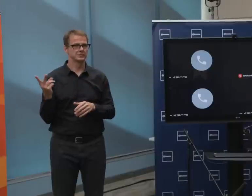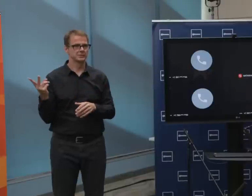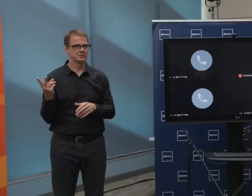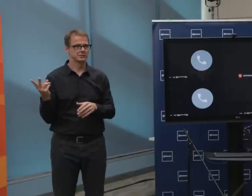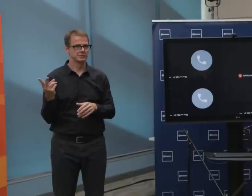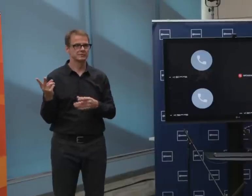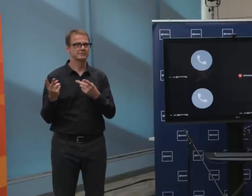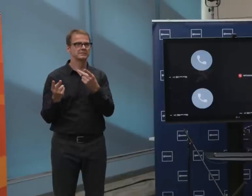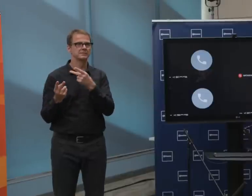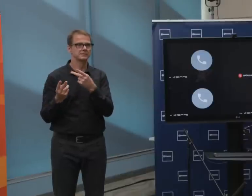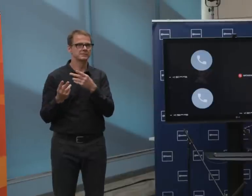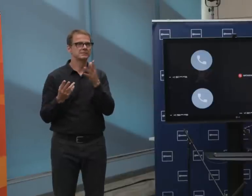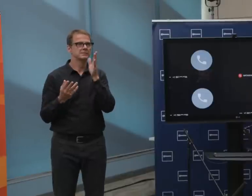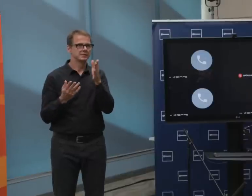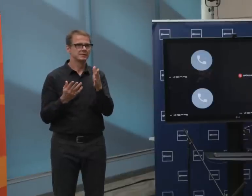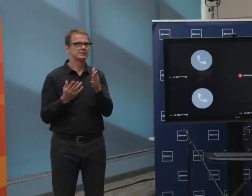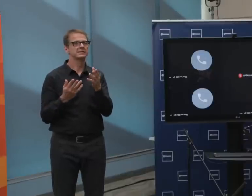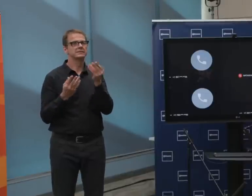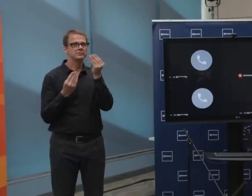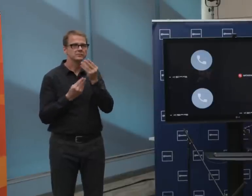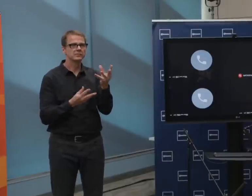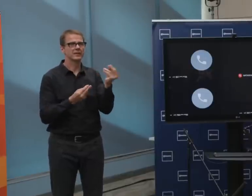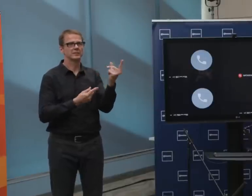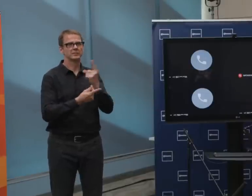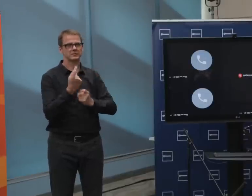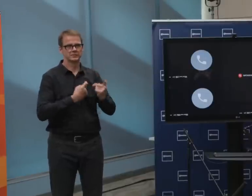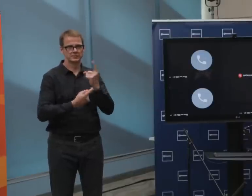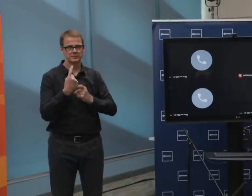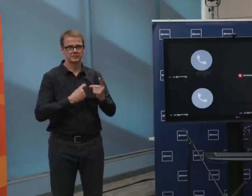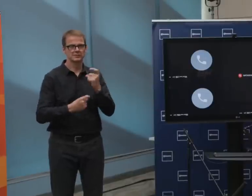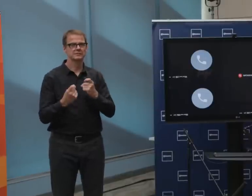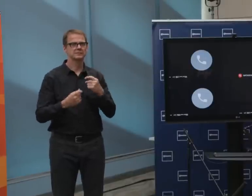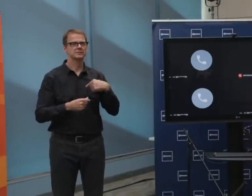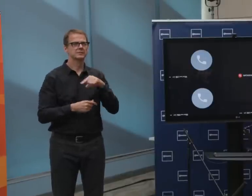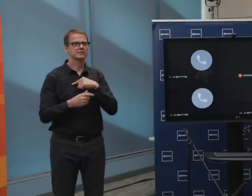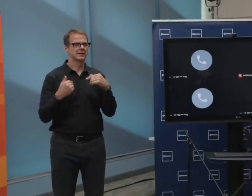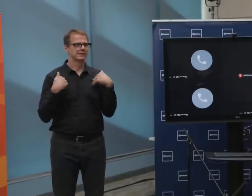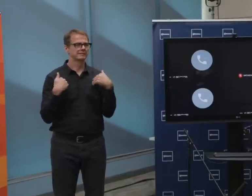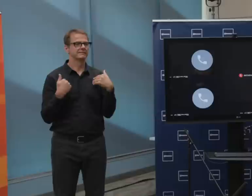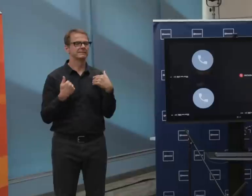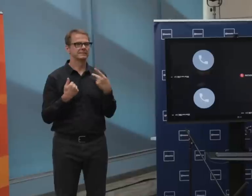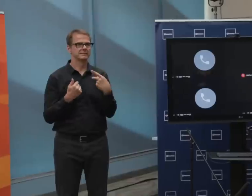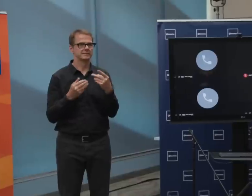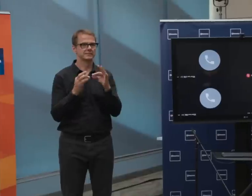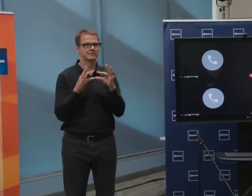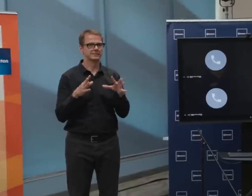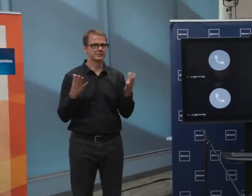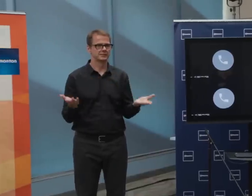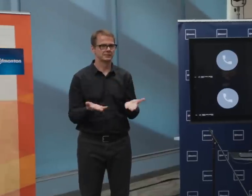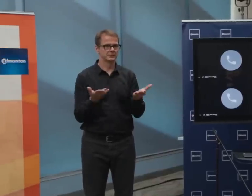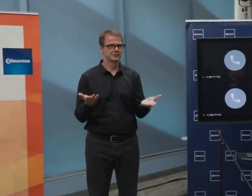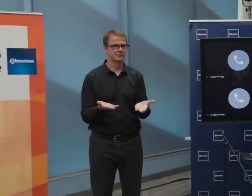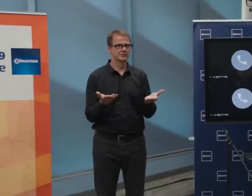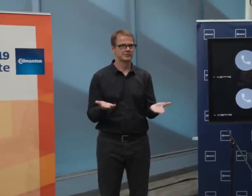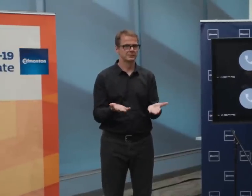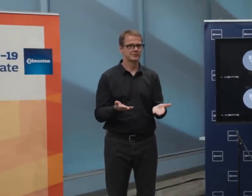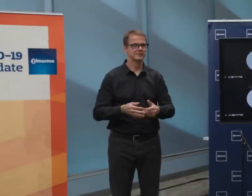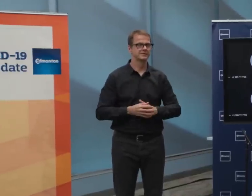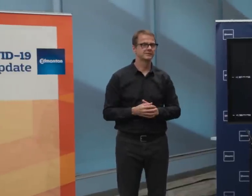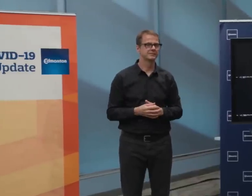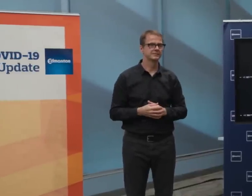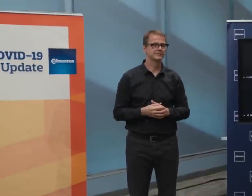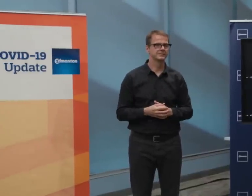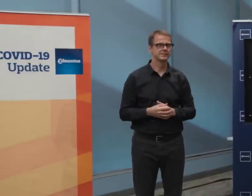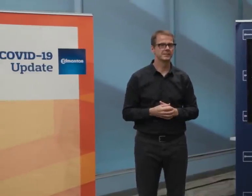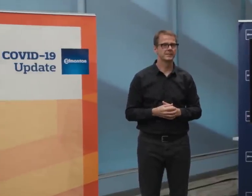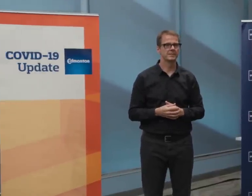services of Deanne, Deandre and Kevin for which we are grateful. Over to you Mr. Mayor. Well thanks